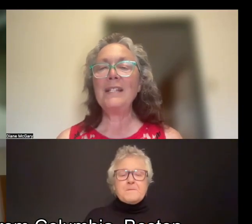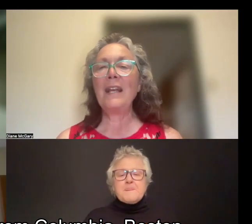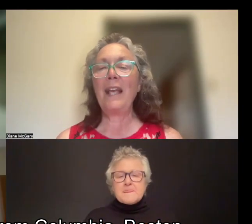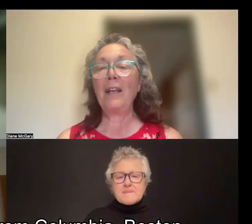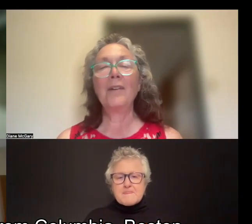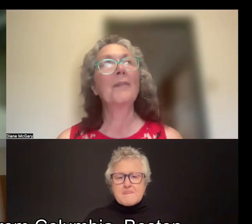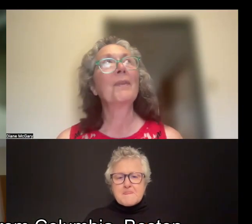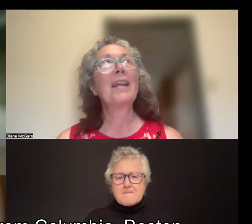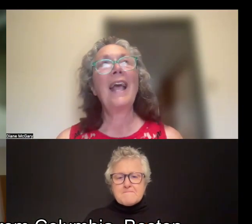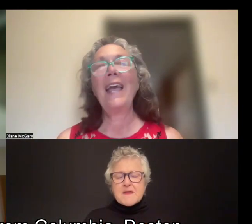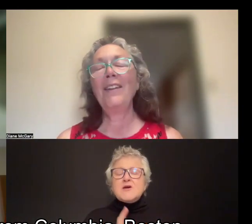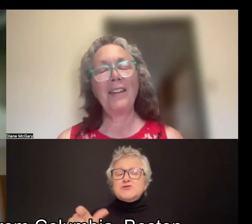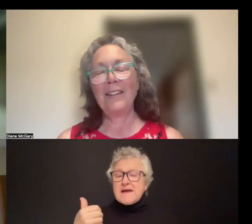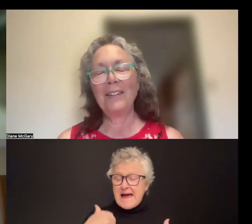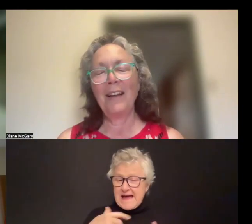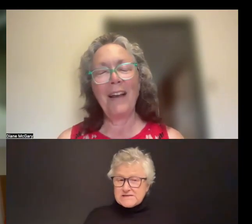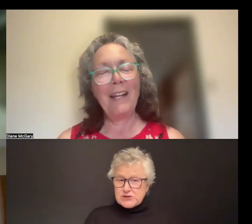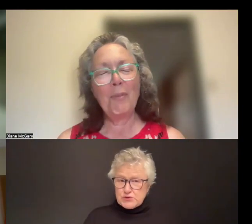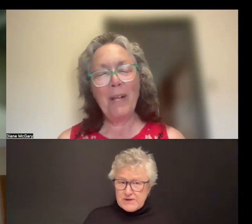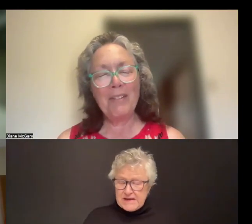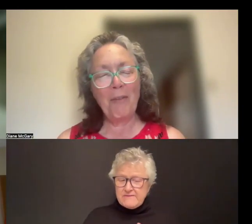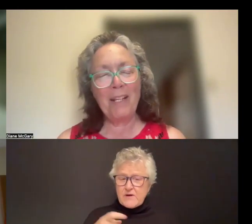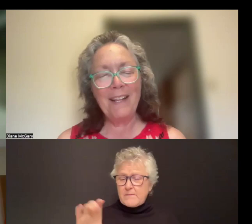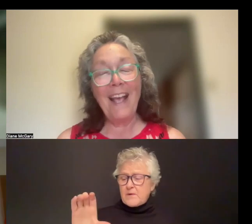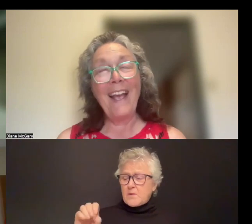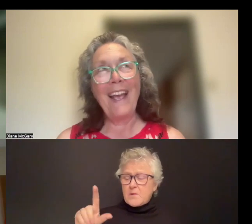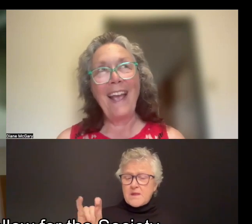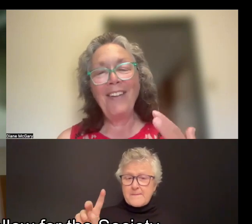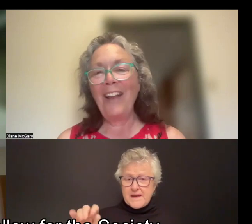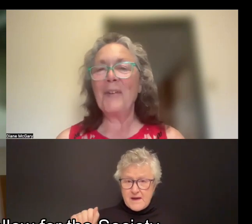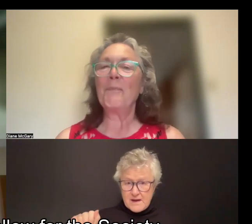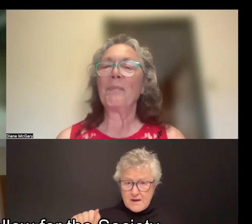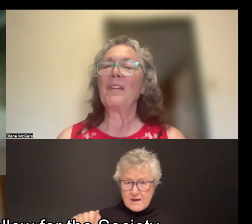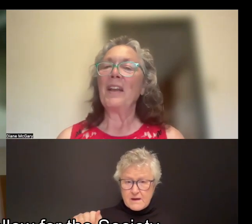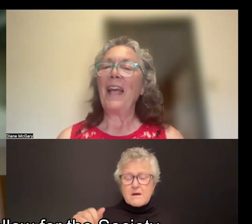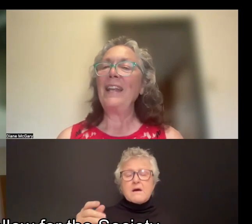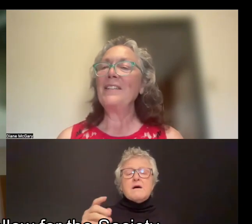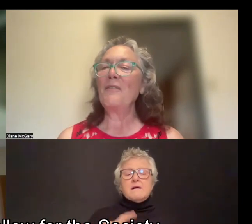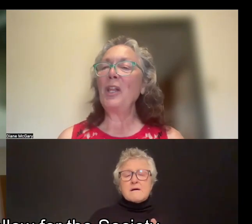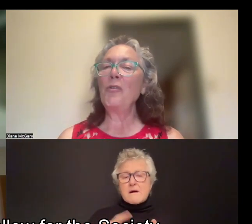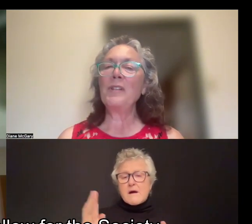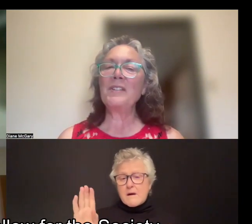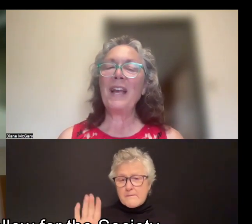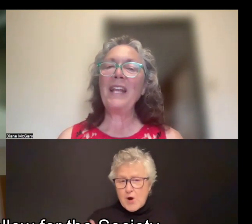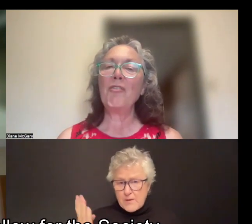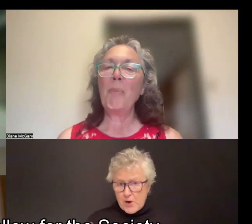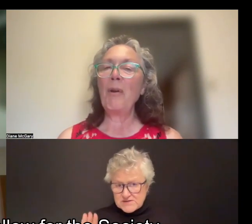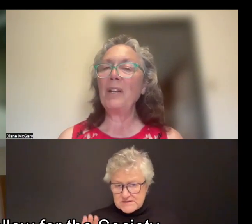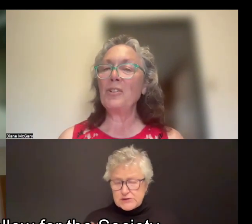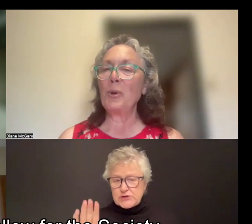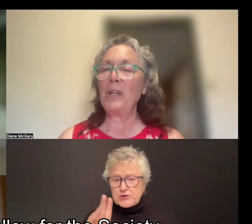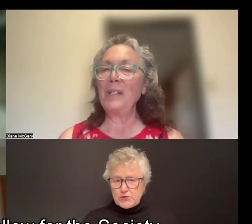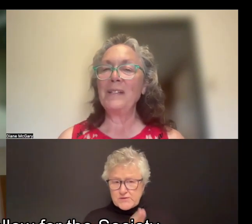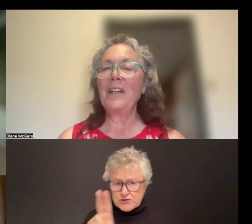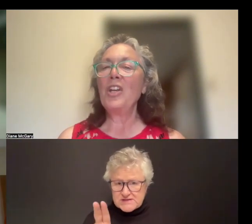University of East Anglia. I never pronounced it right. Anglia, and is a fellow for the Society of